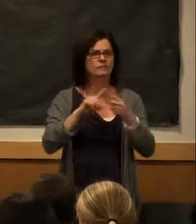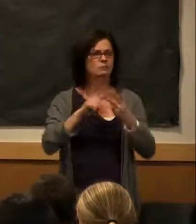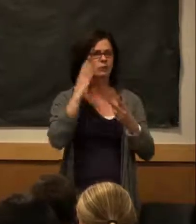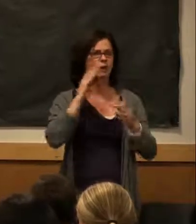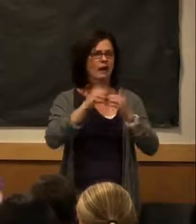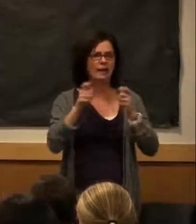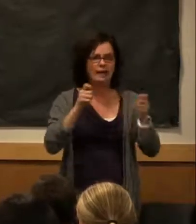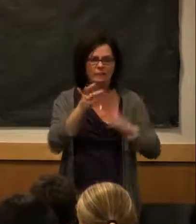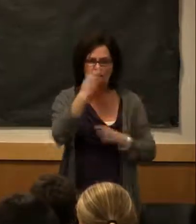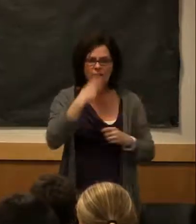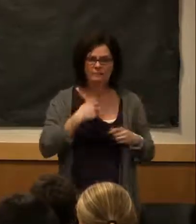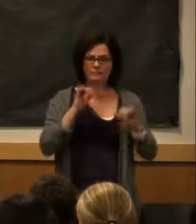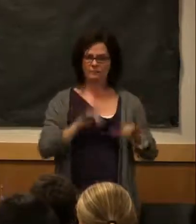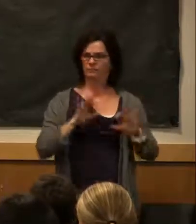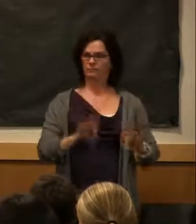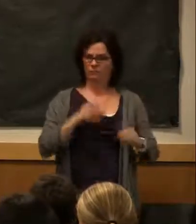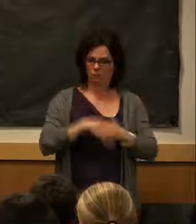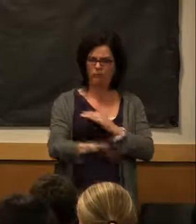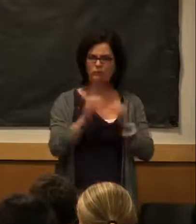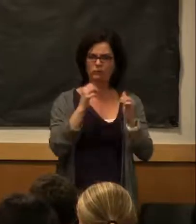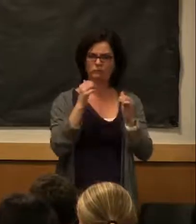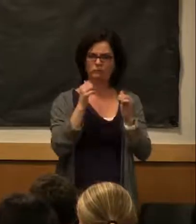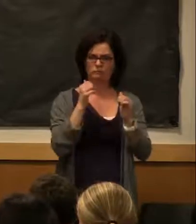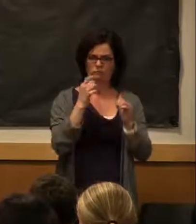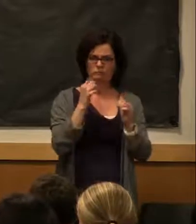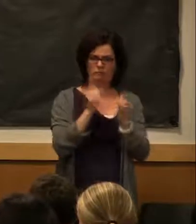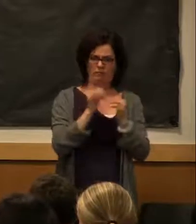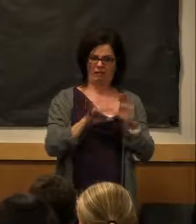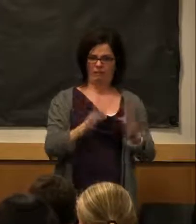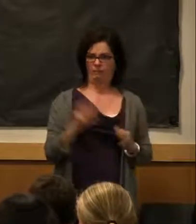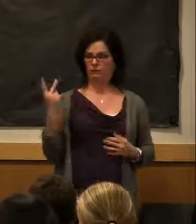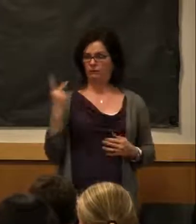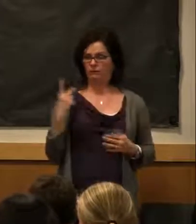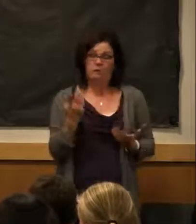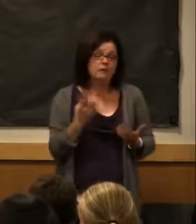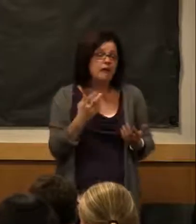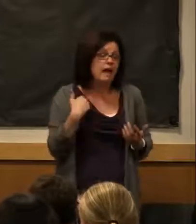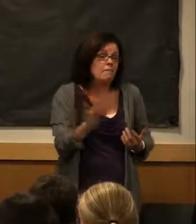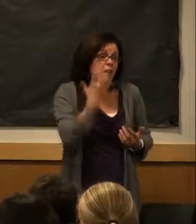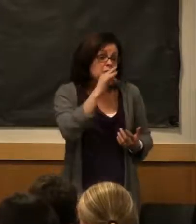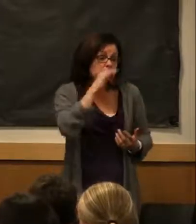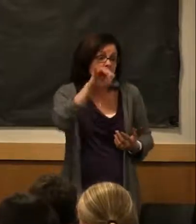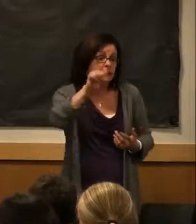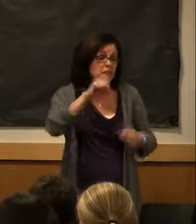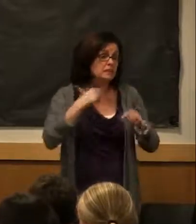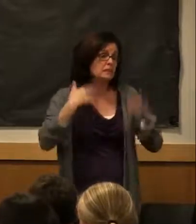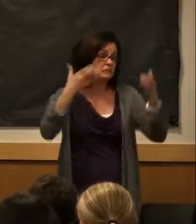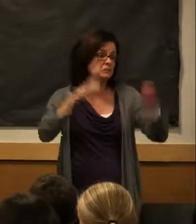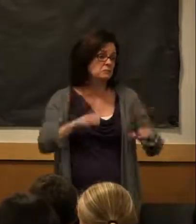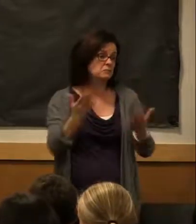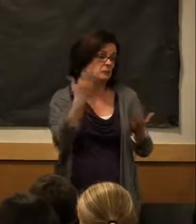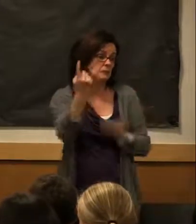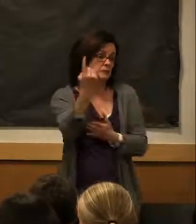anything. And, you know, there's the chance, I mean, especially with 5 kids, that somebody